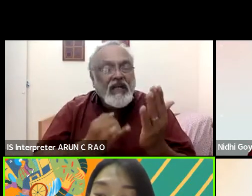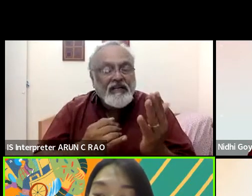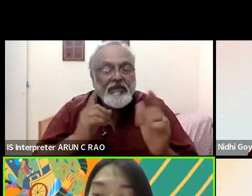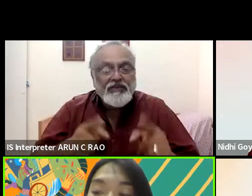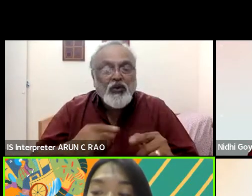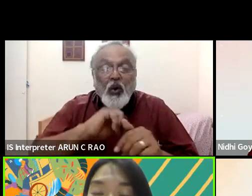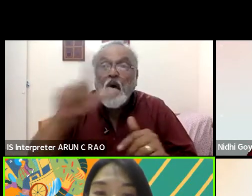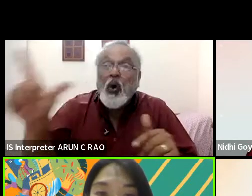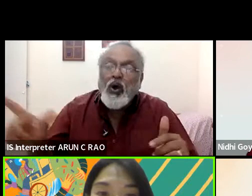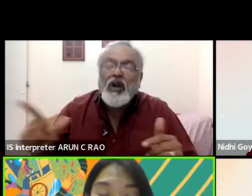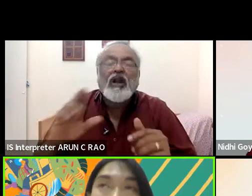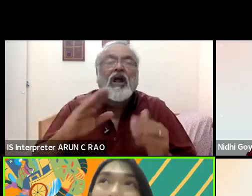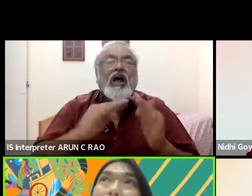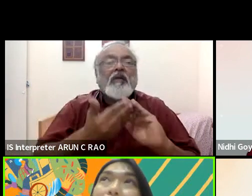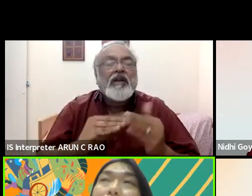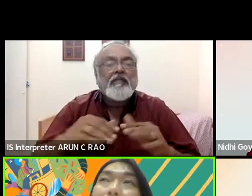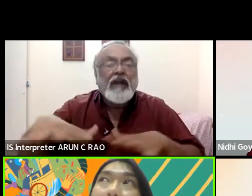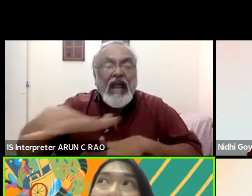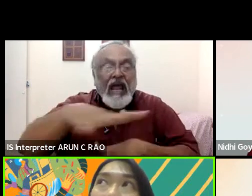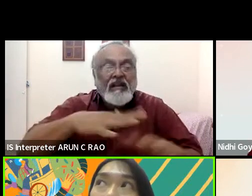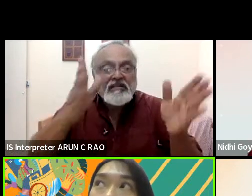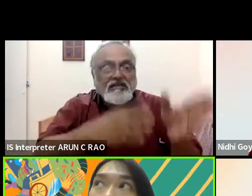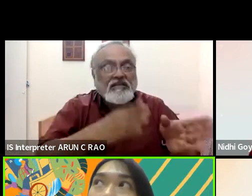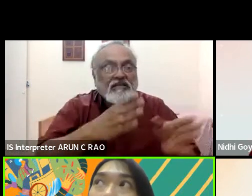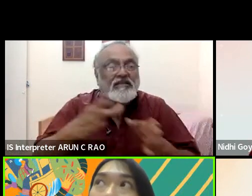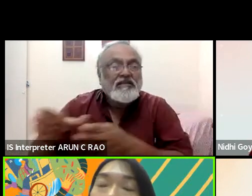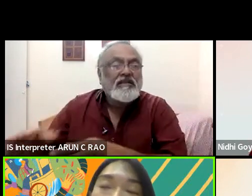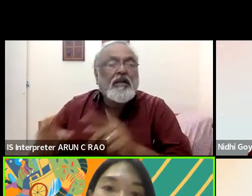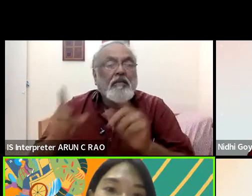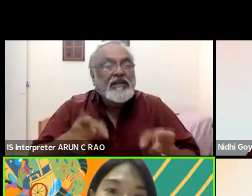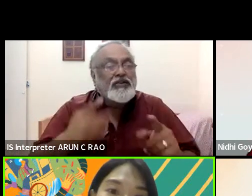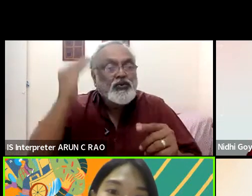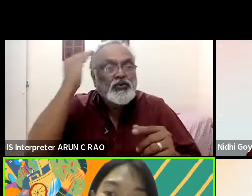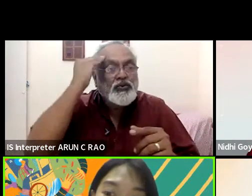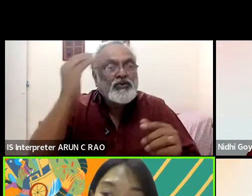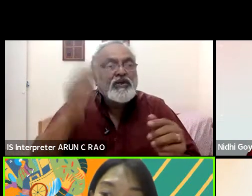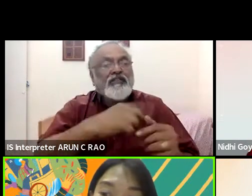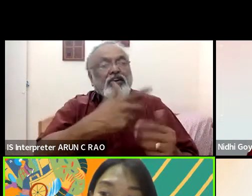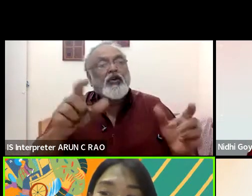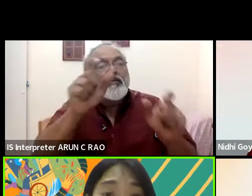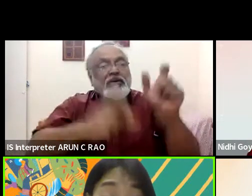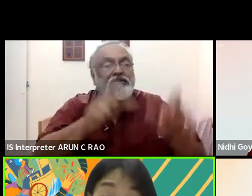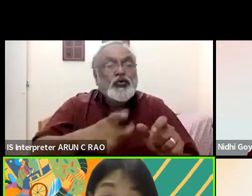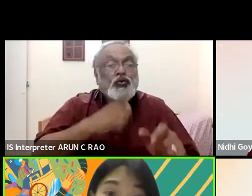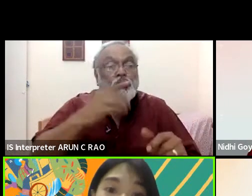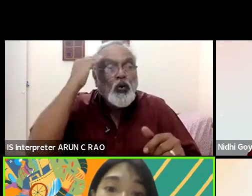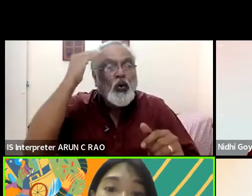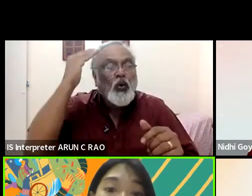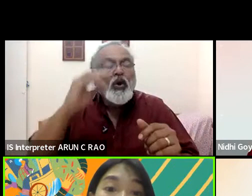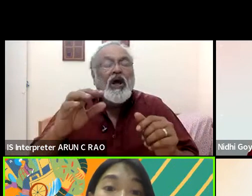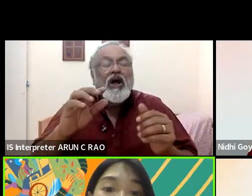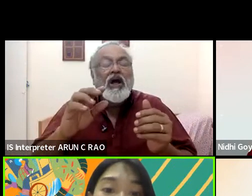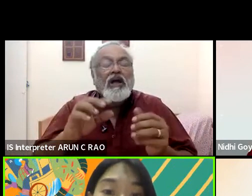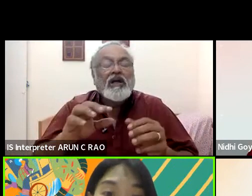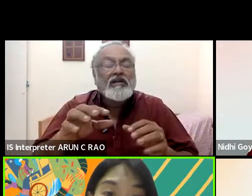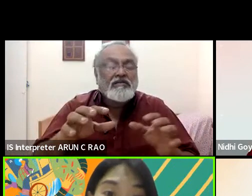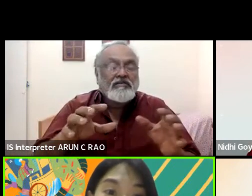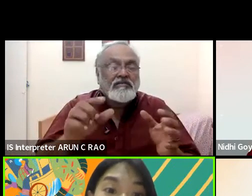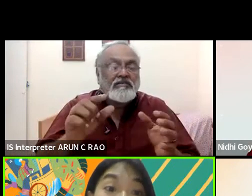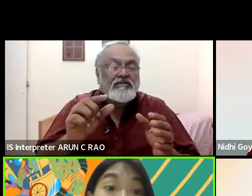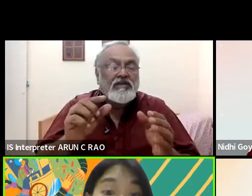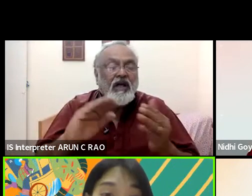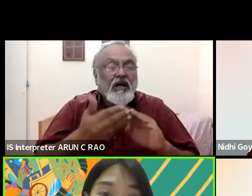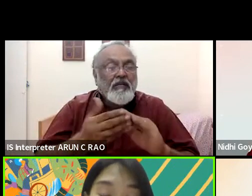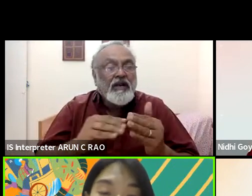planners. Because in our case in Indonesia, sometimes, for example, for one of our project, the city government might be informed